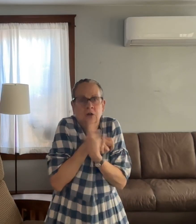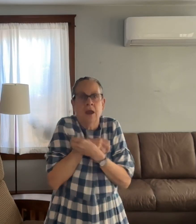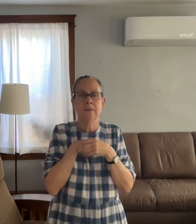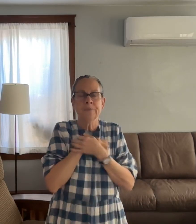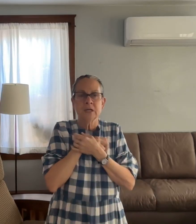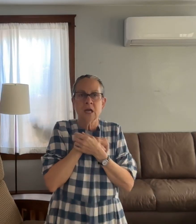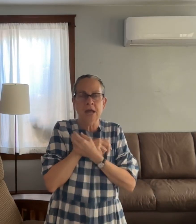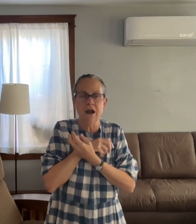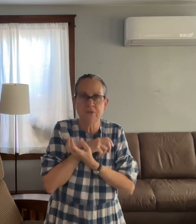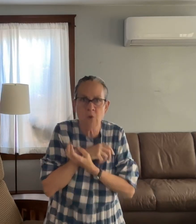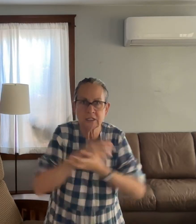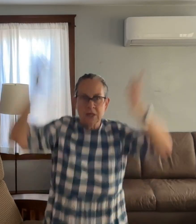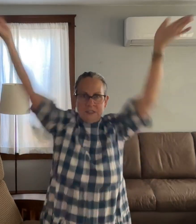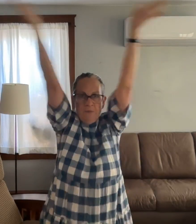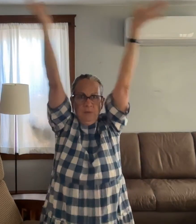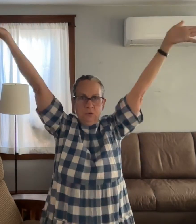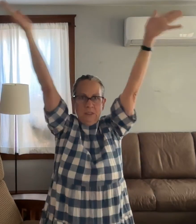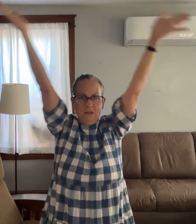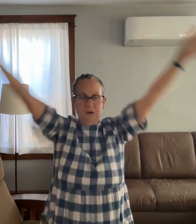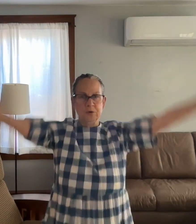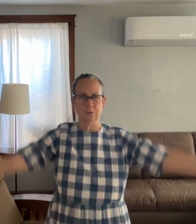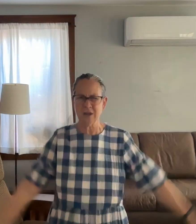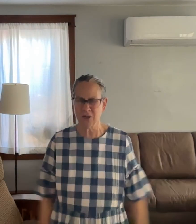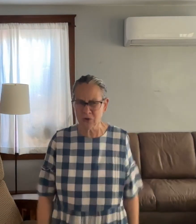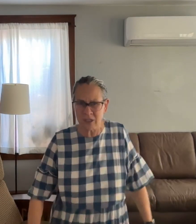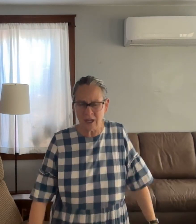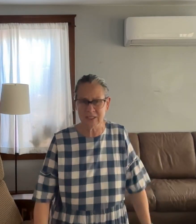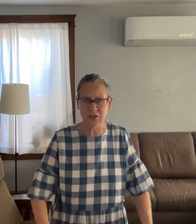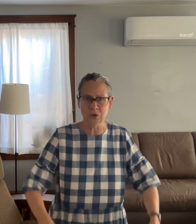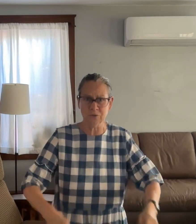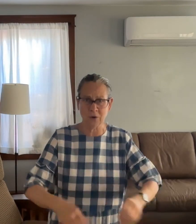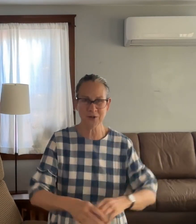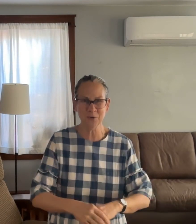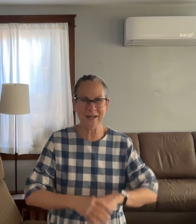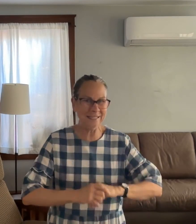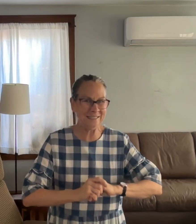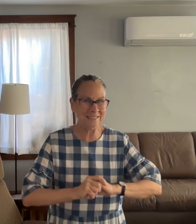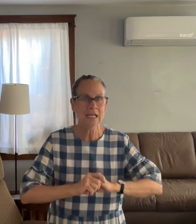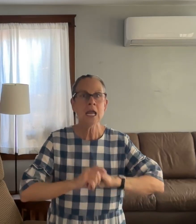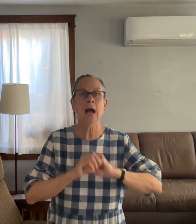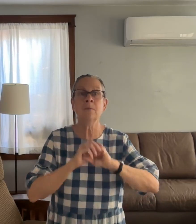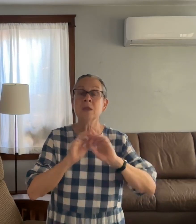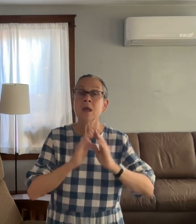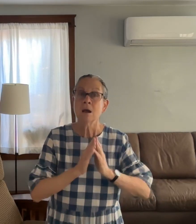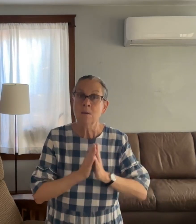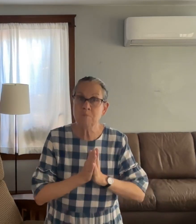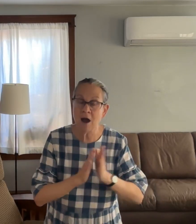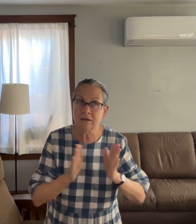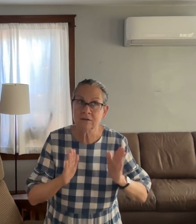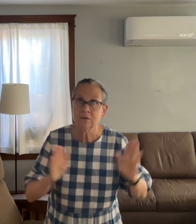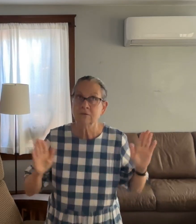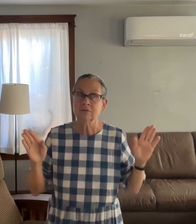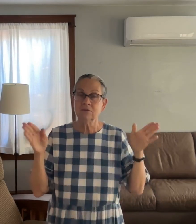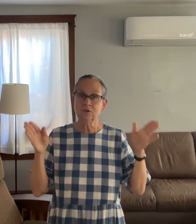okay? And every once in a while, somebody will be doing stuff up here, but not usually. I'll tell you if you are, don't worry. But